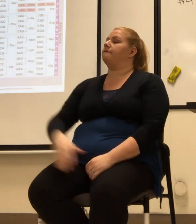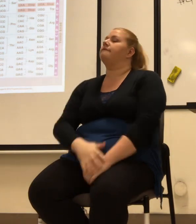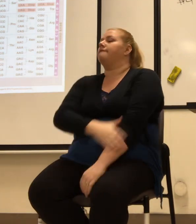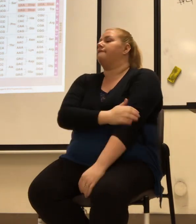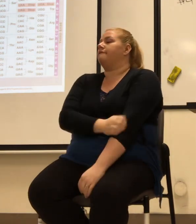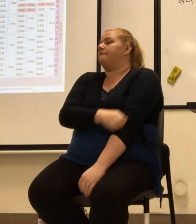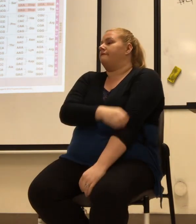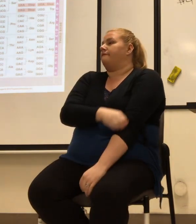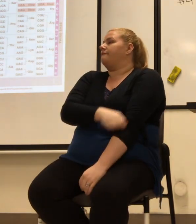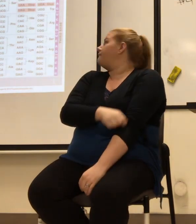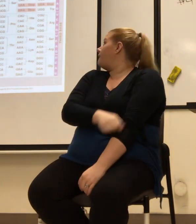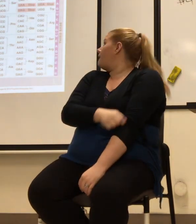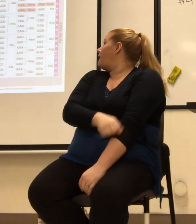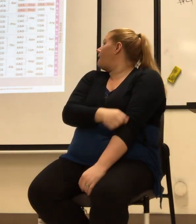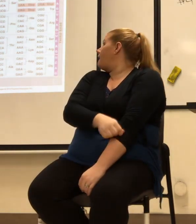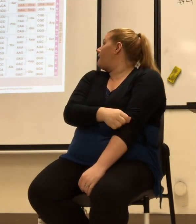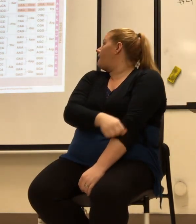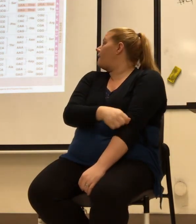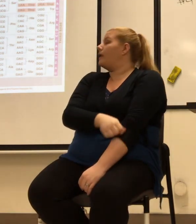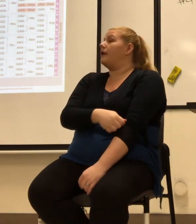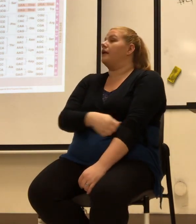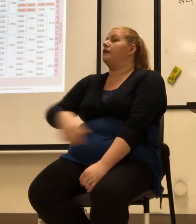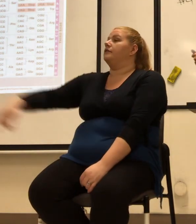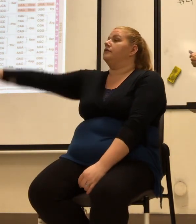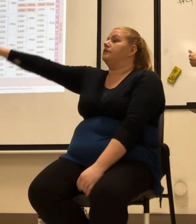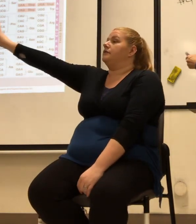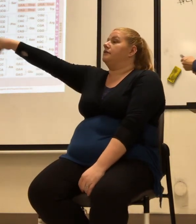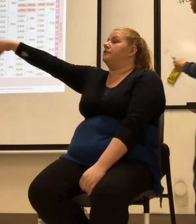find the correct amino acid for each of those codes there.